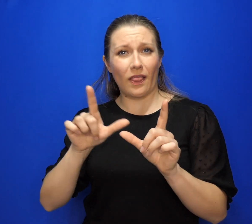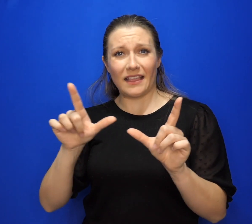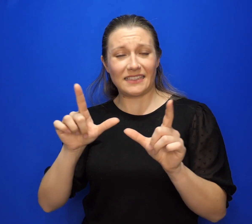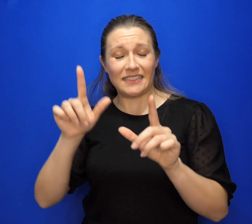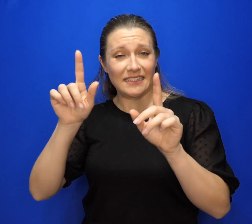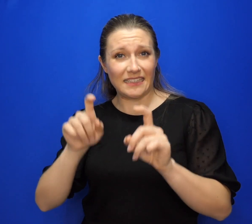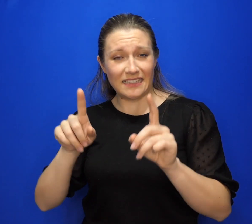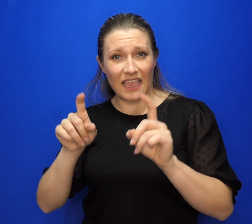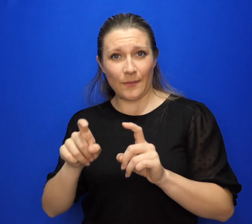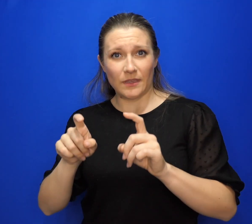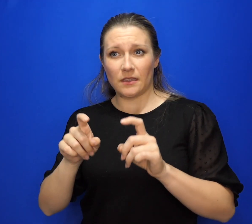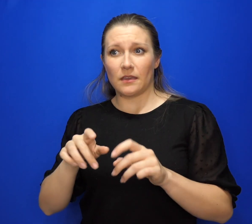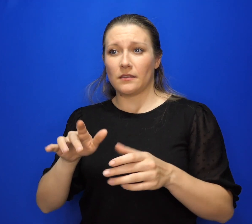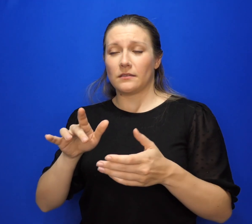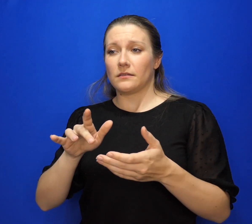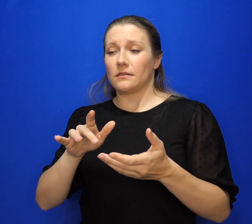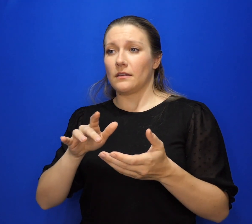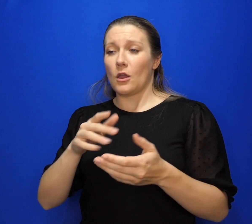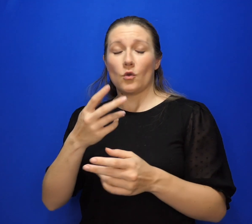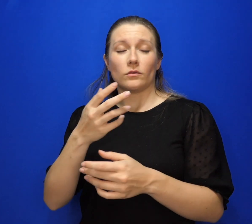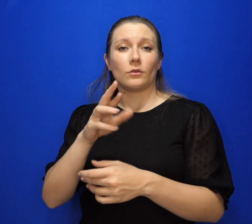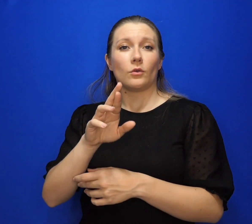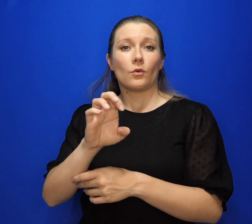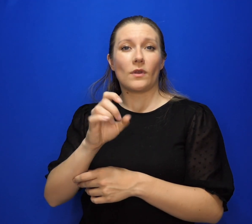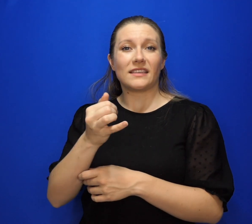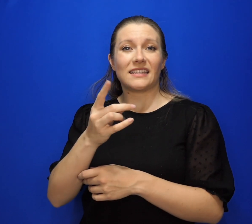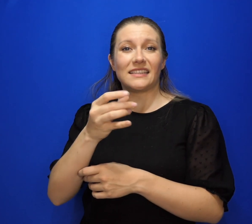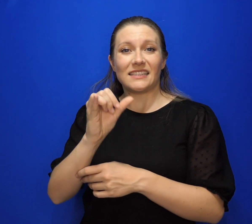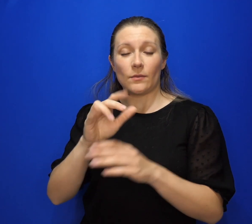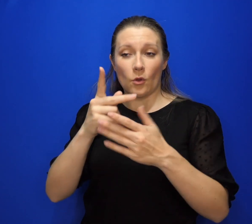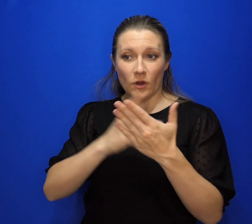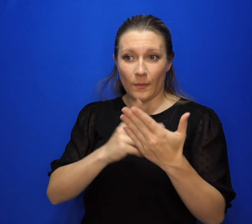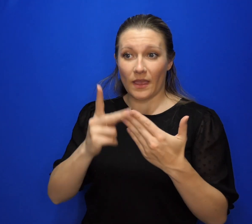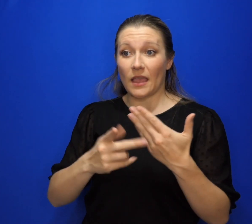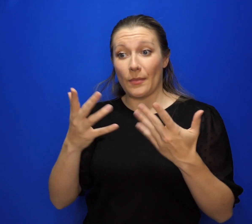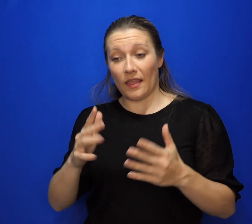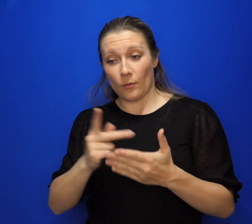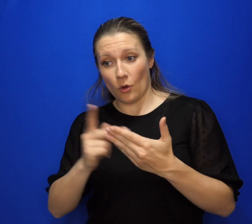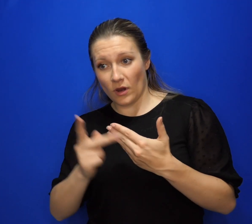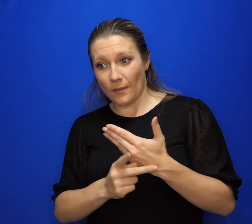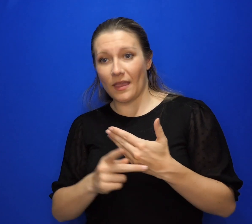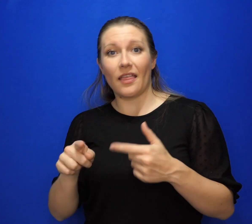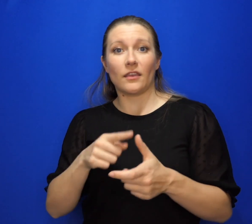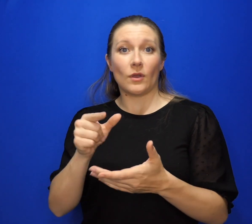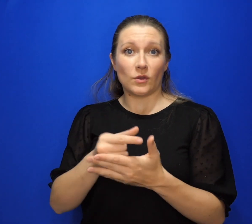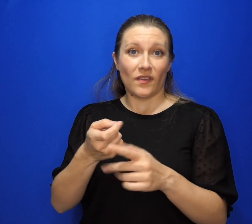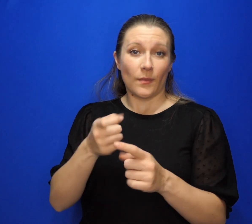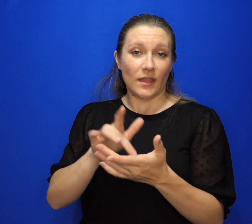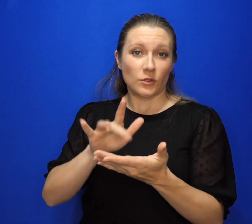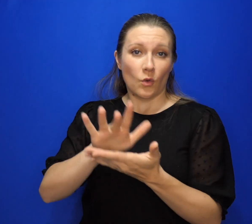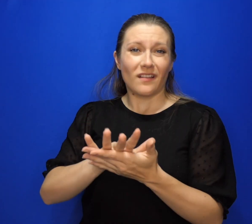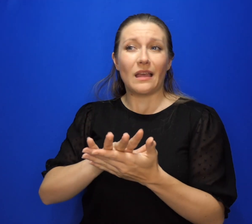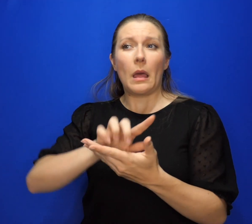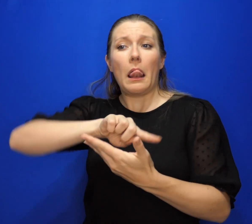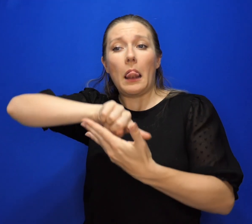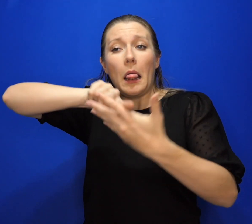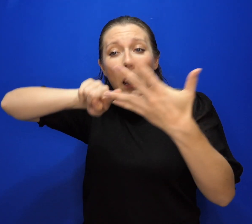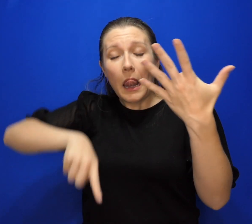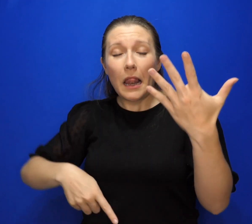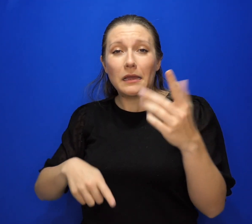into a residency program, complete your residency program, and then you have to graduate from medical school. You've done all that. And I come into your office and I go,